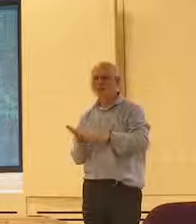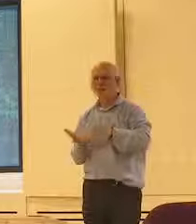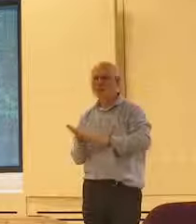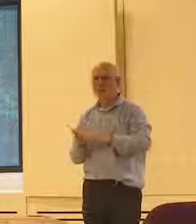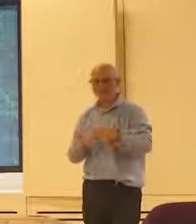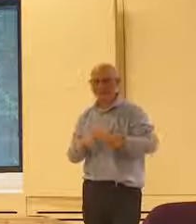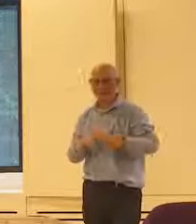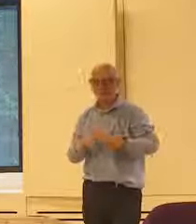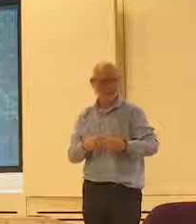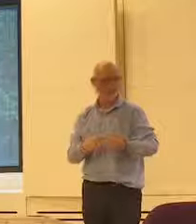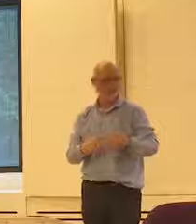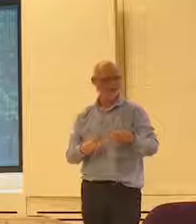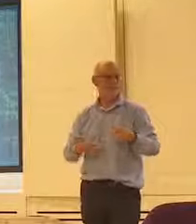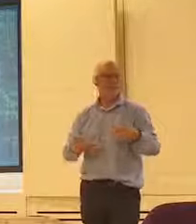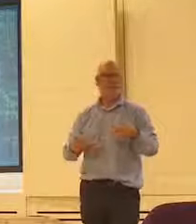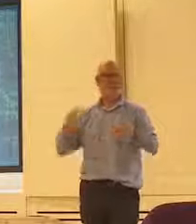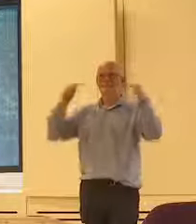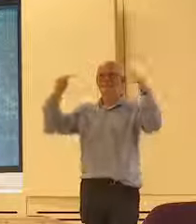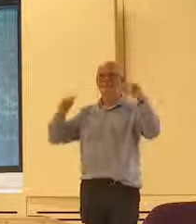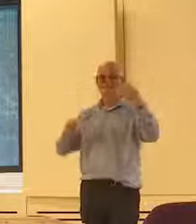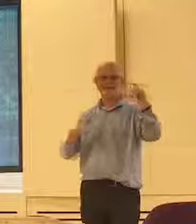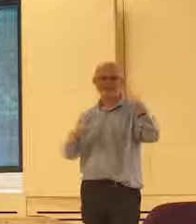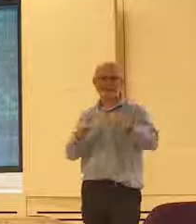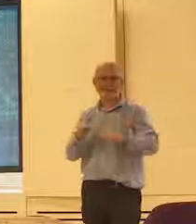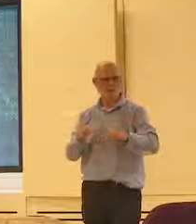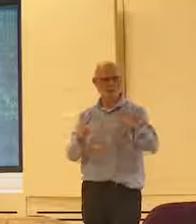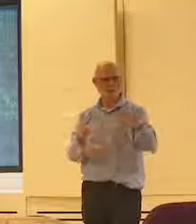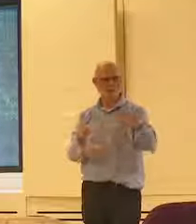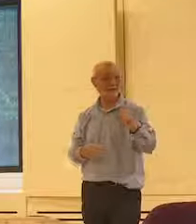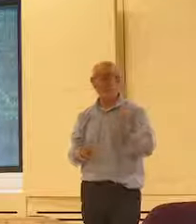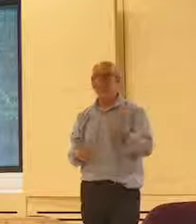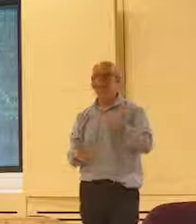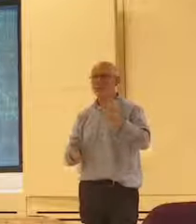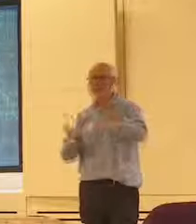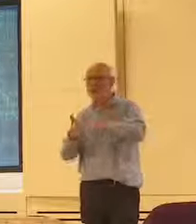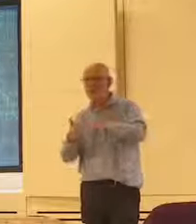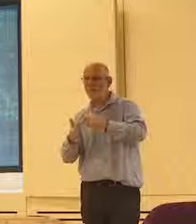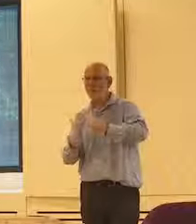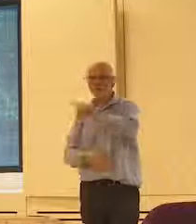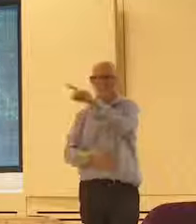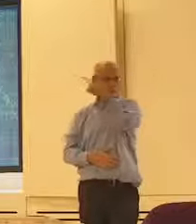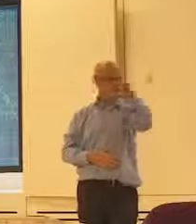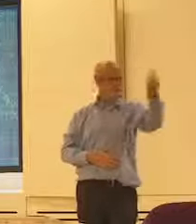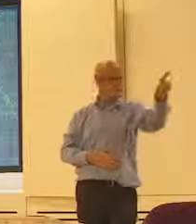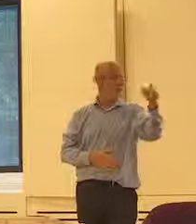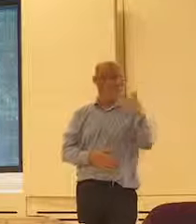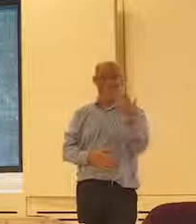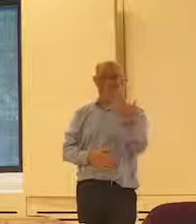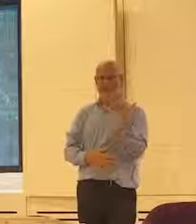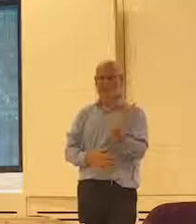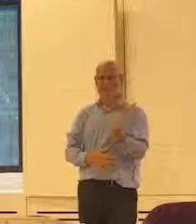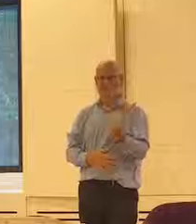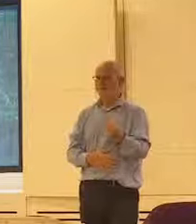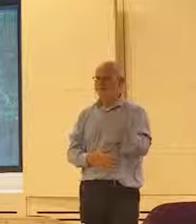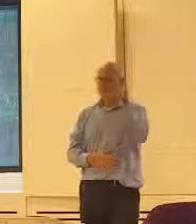we're like on the lower rungs of the ladder, and there are people higher up, the CQC, the commissioning authority,